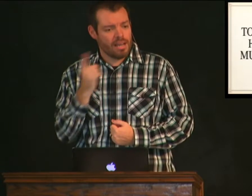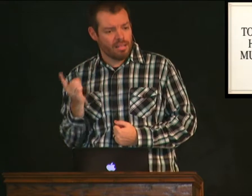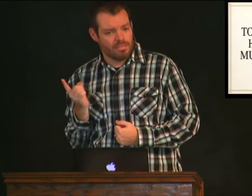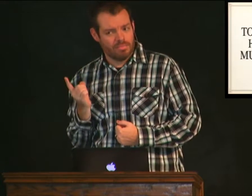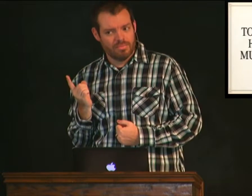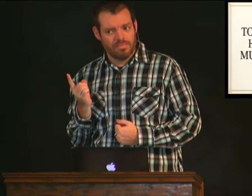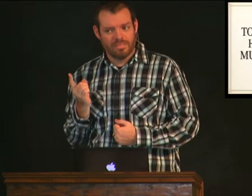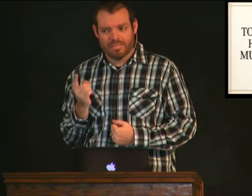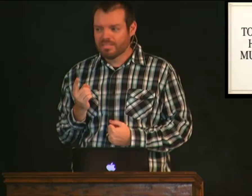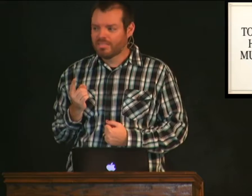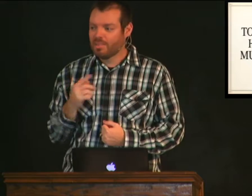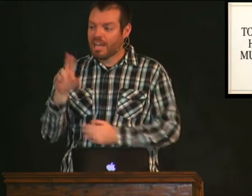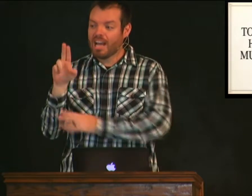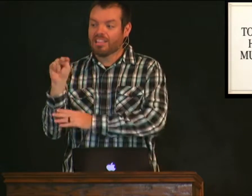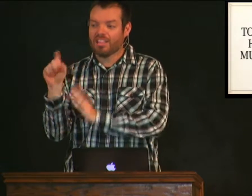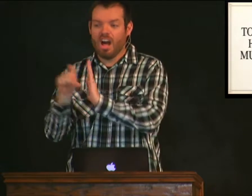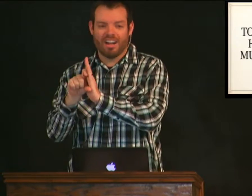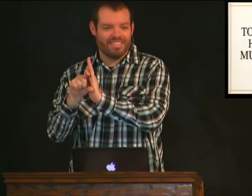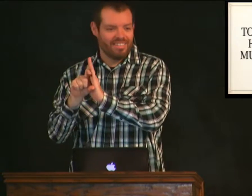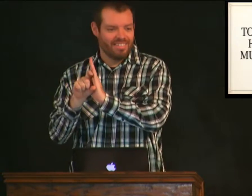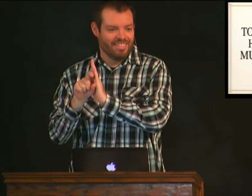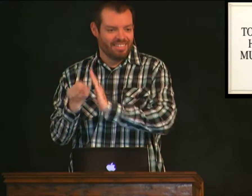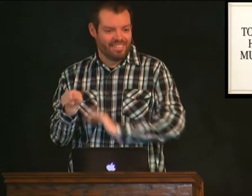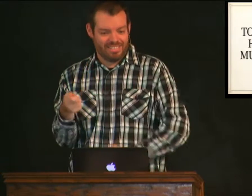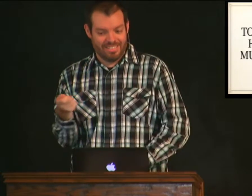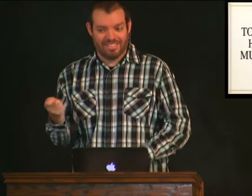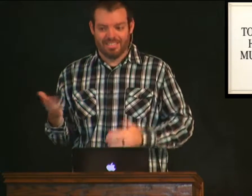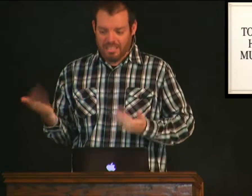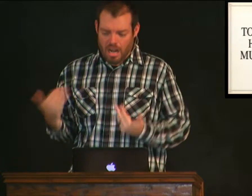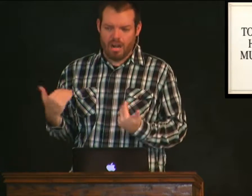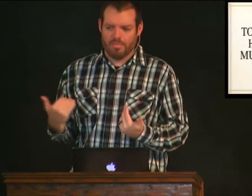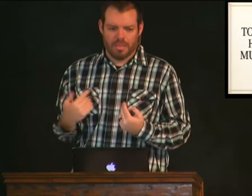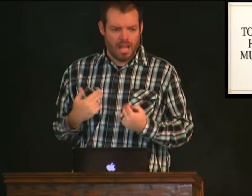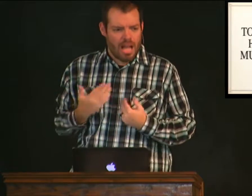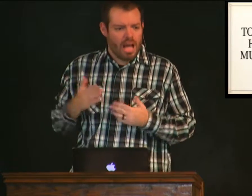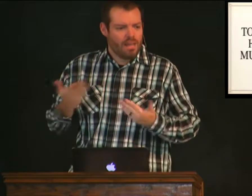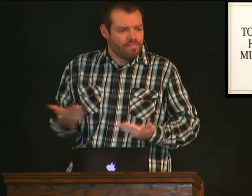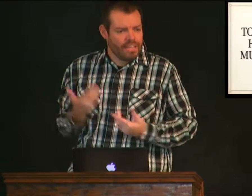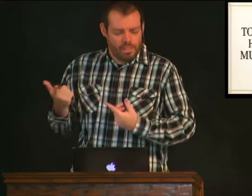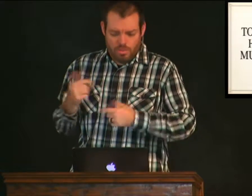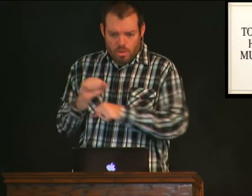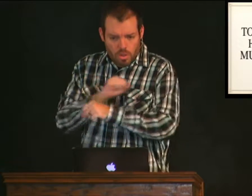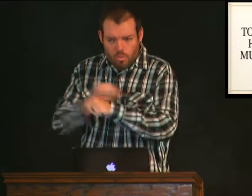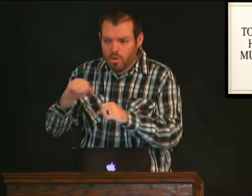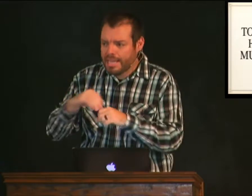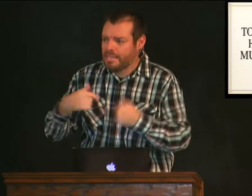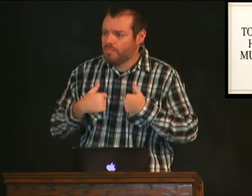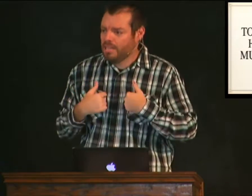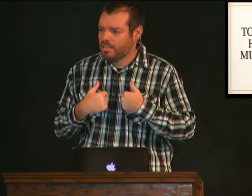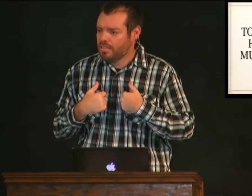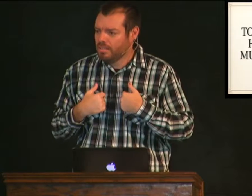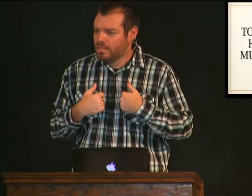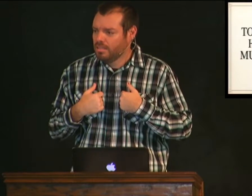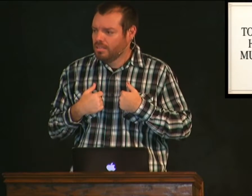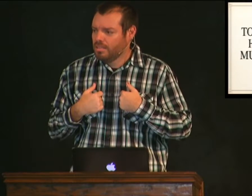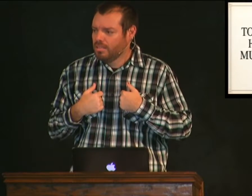And we tell him, we can unlock. Come, I invite you to work in